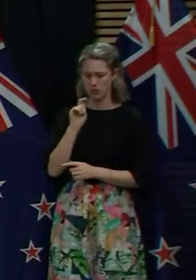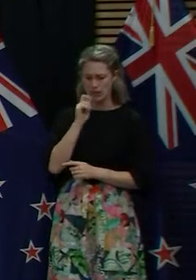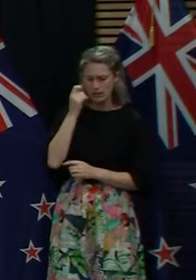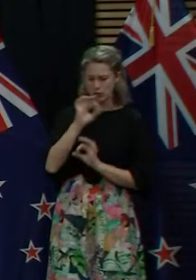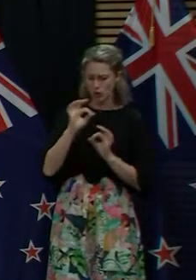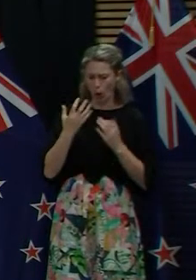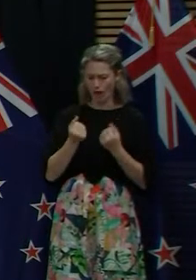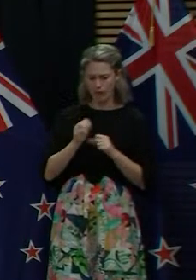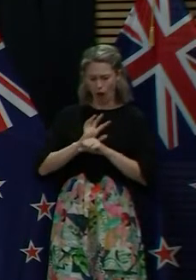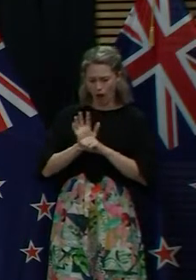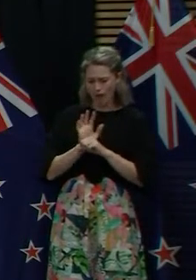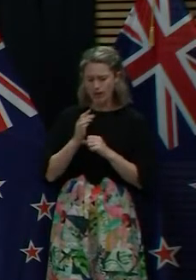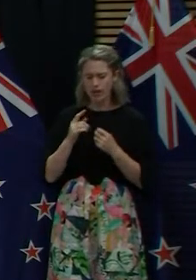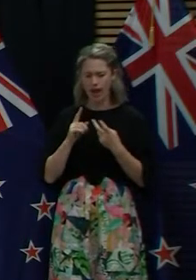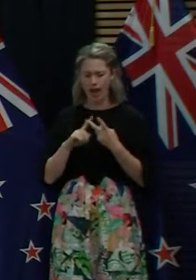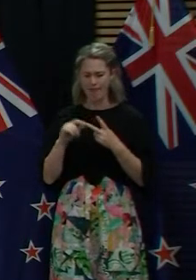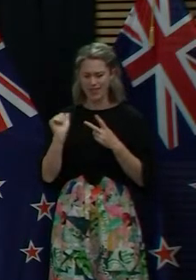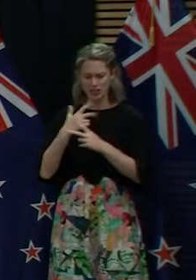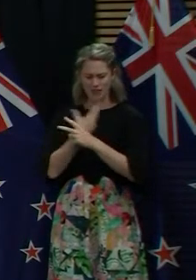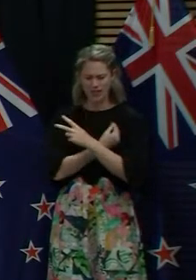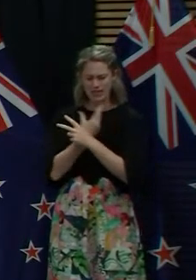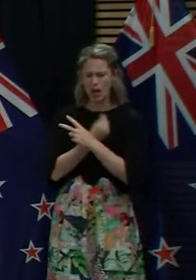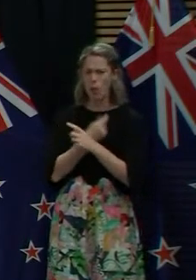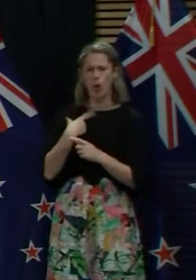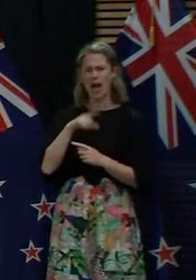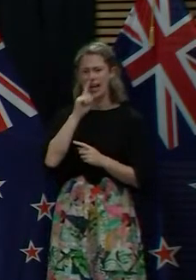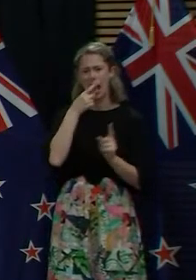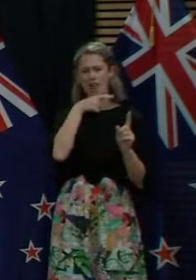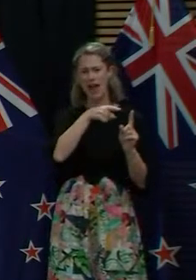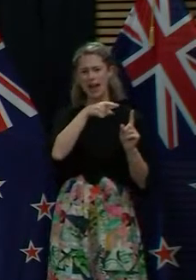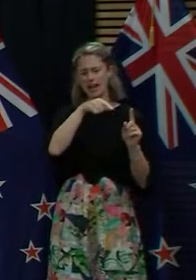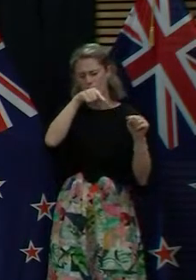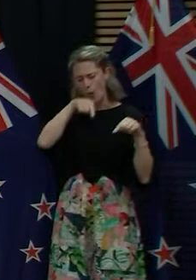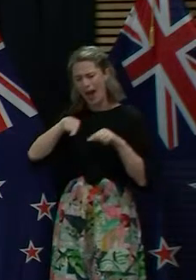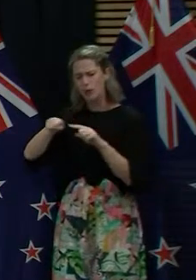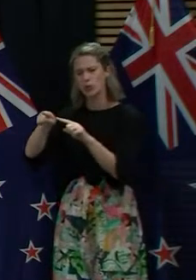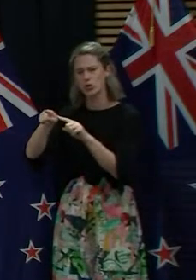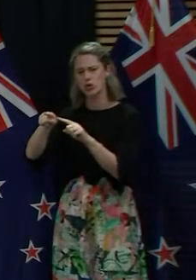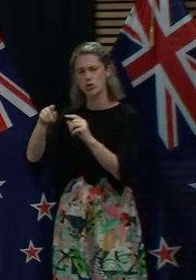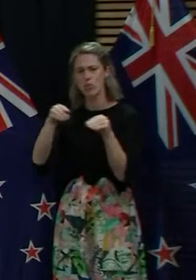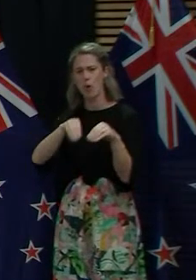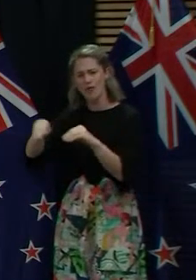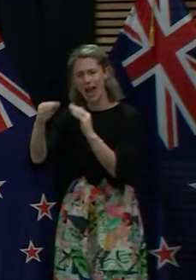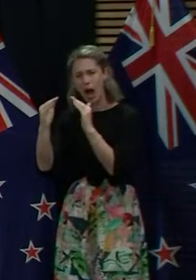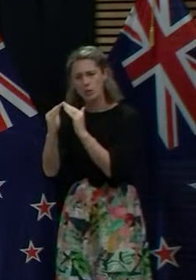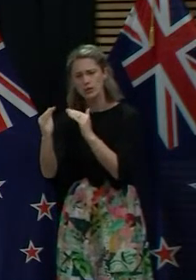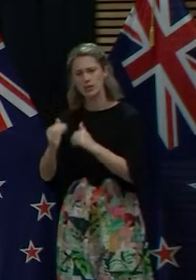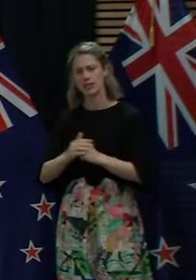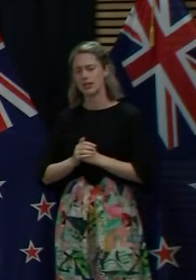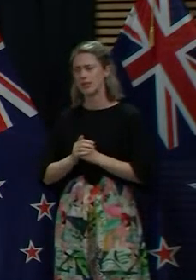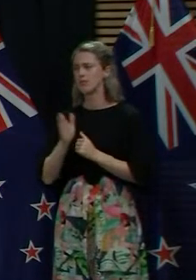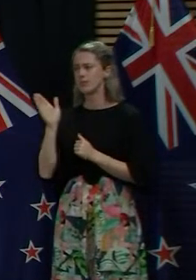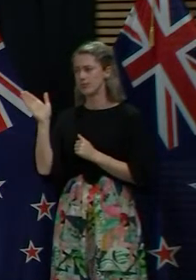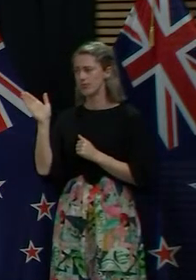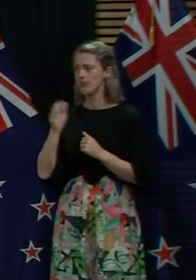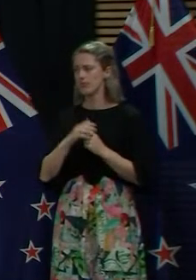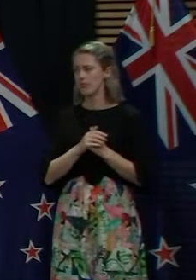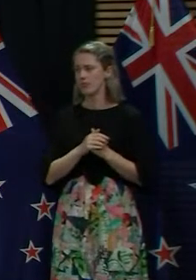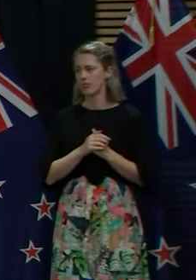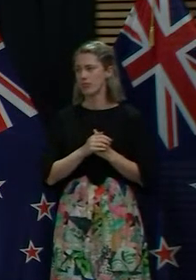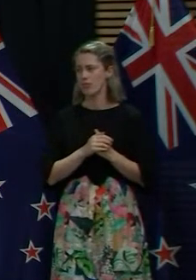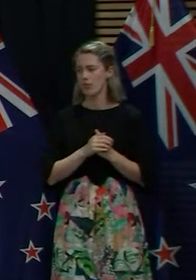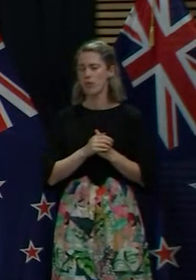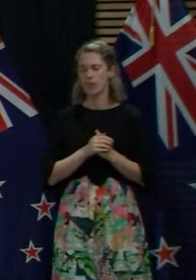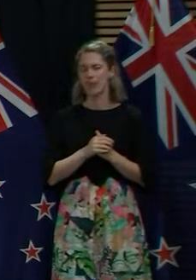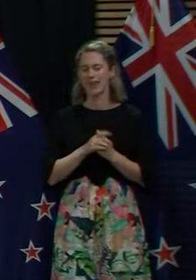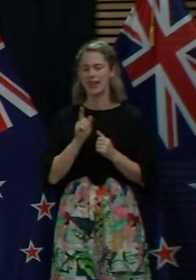test and were vaccinated, why can't they move across the border to the new? Yeah, and one of the issues is just the accumulation of reasons